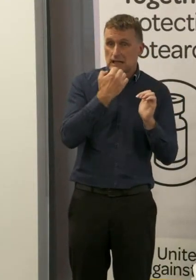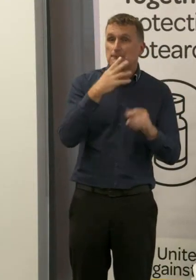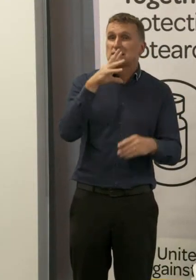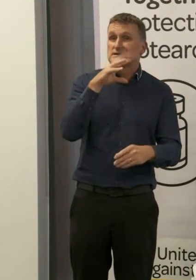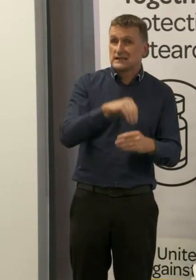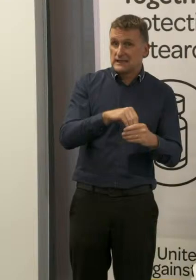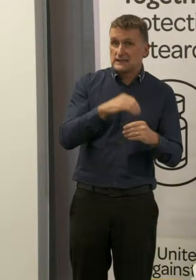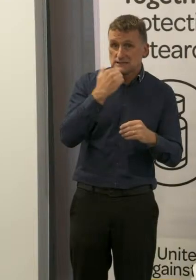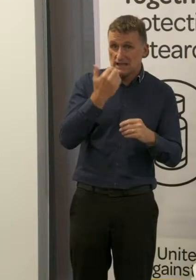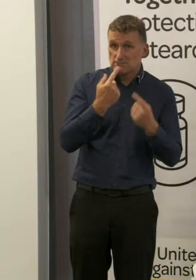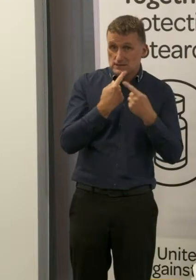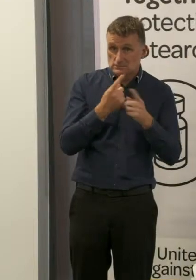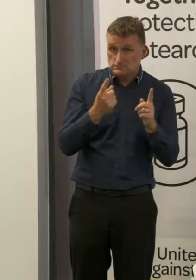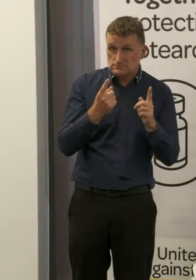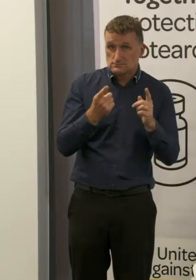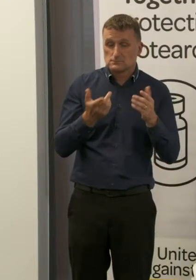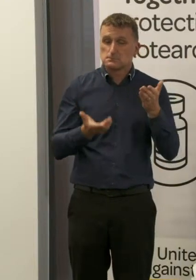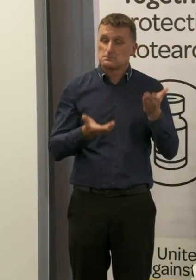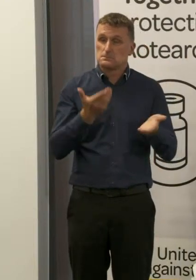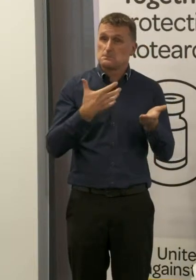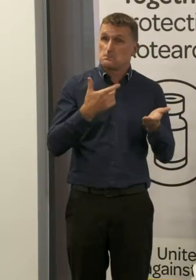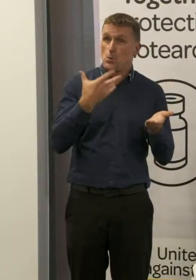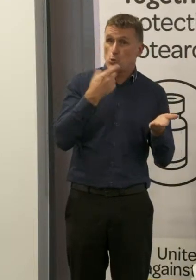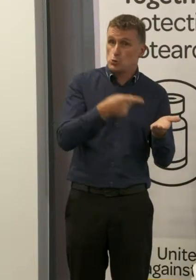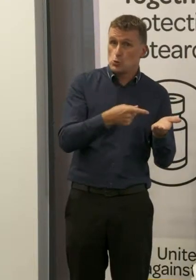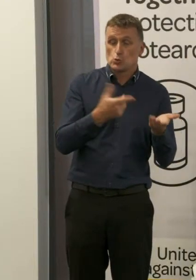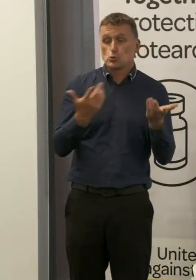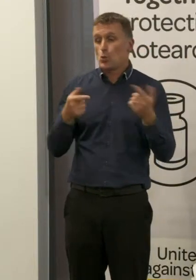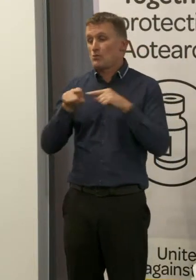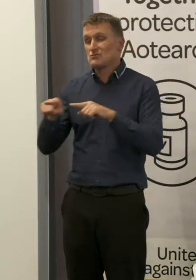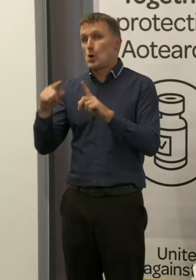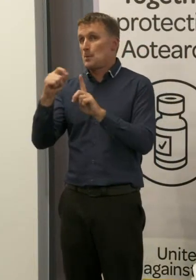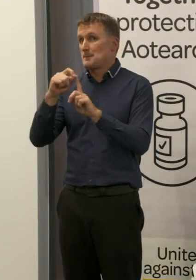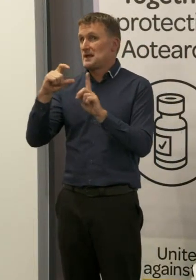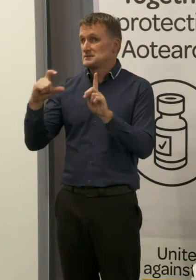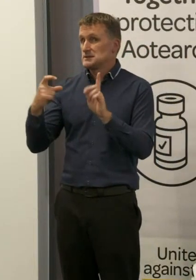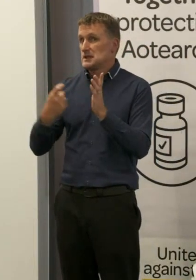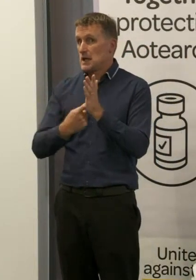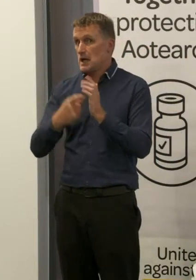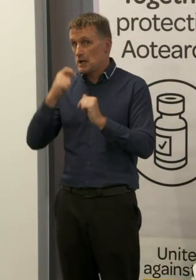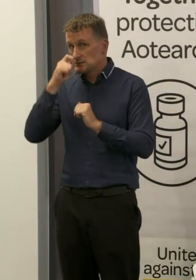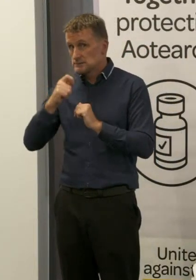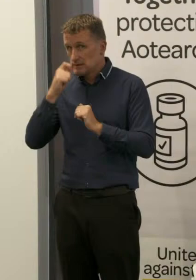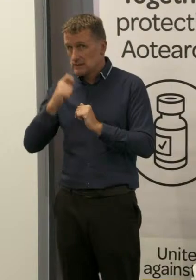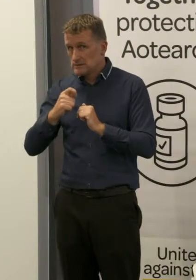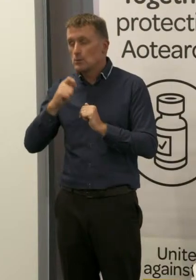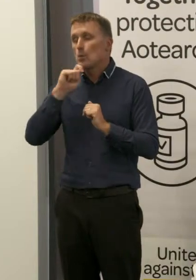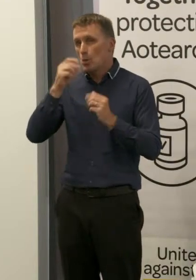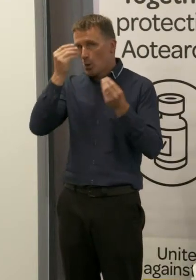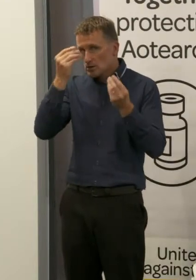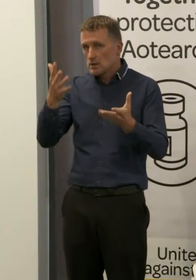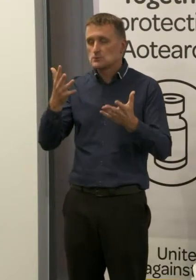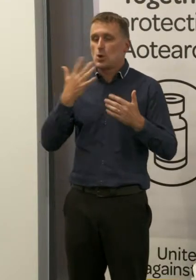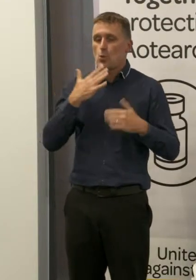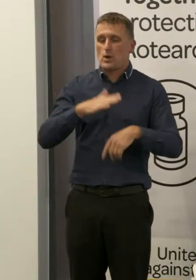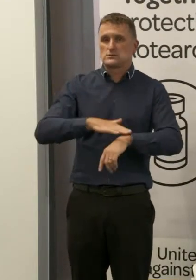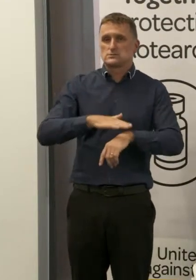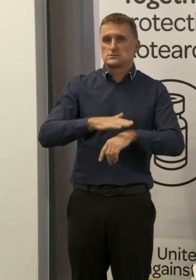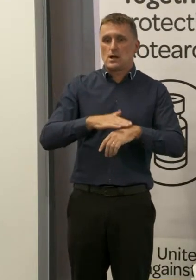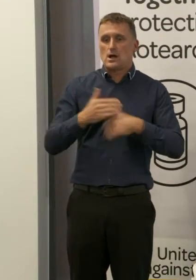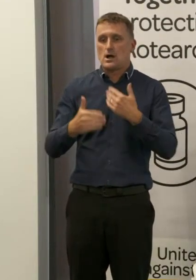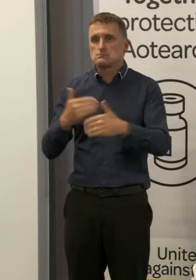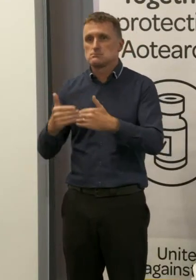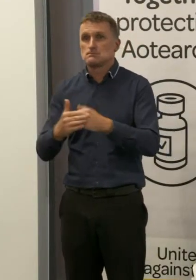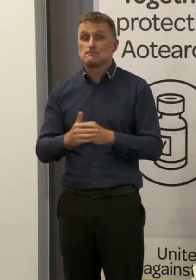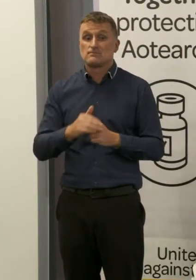is able to keep up. Then we will signal that shift. Likewise, as we move to